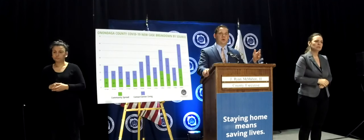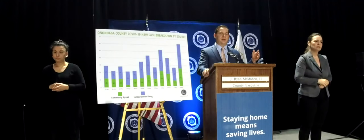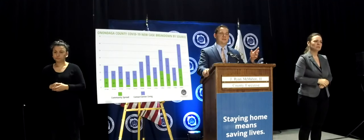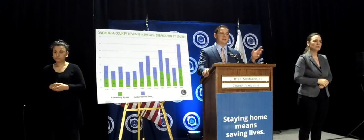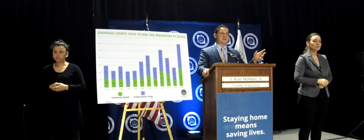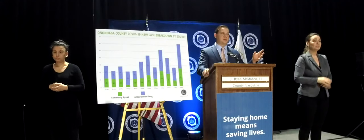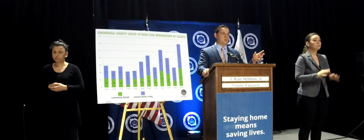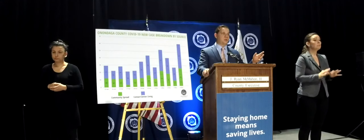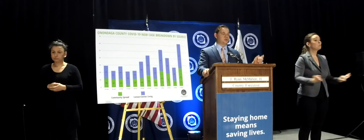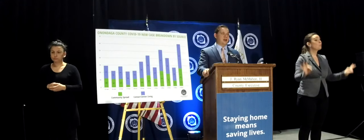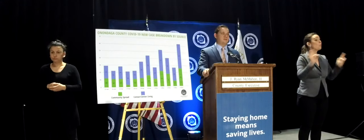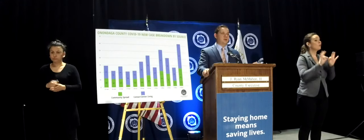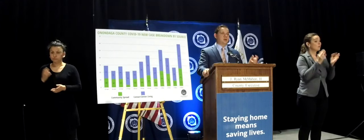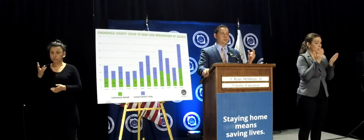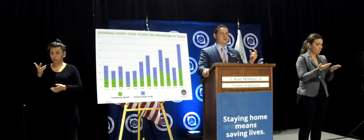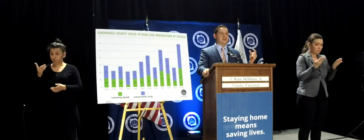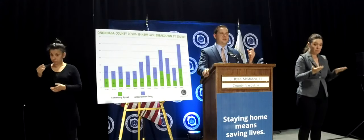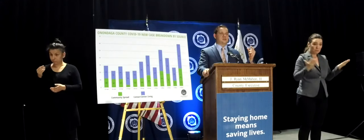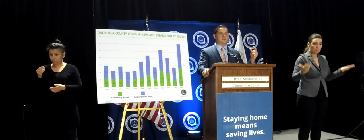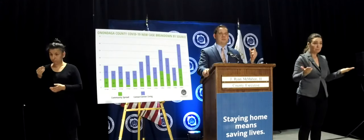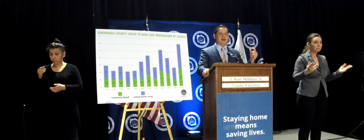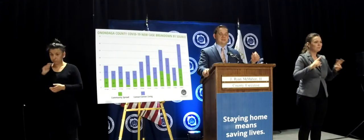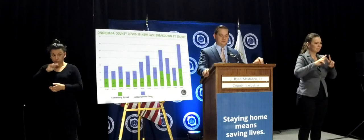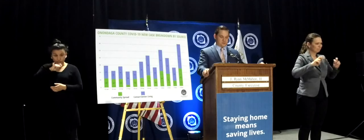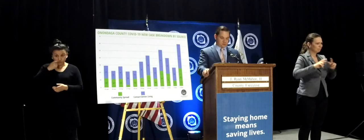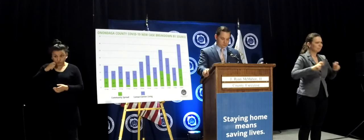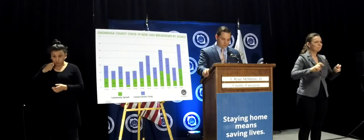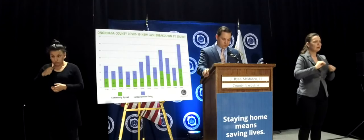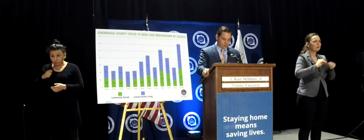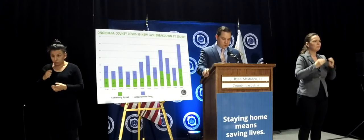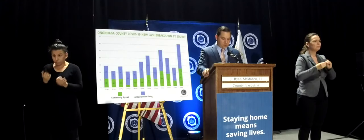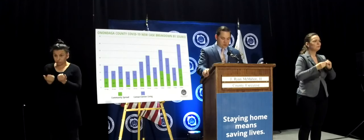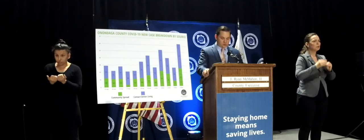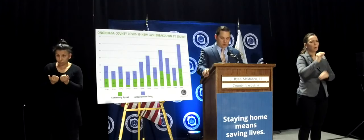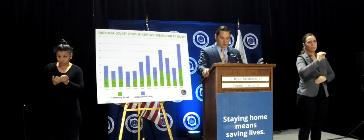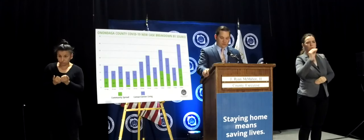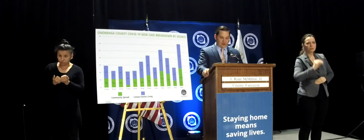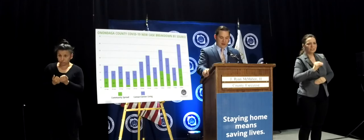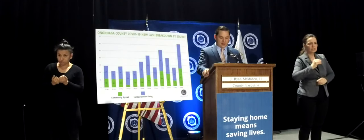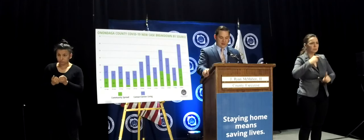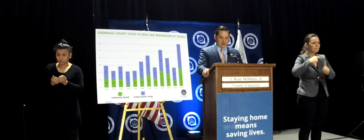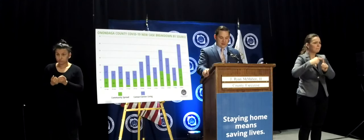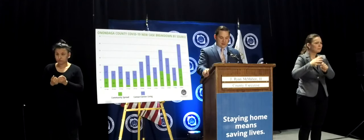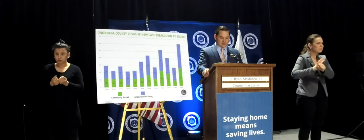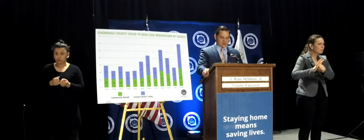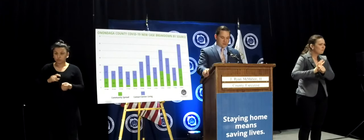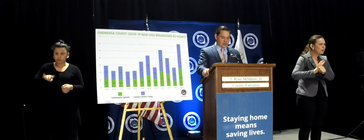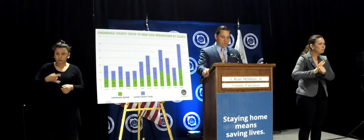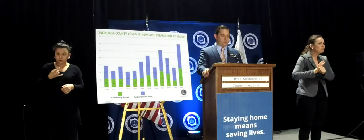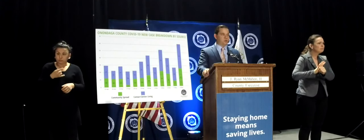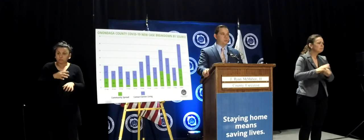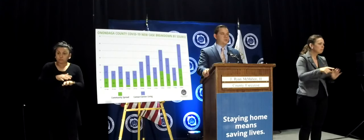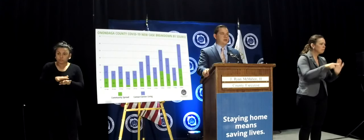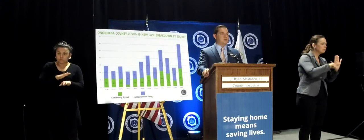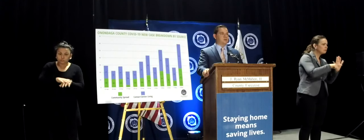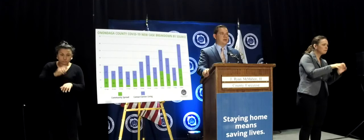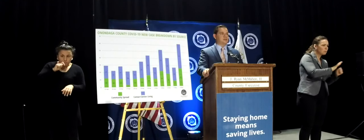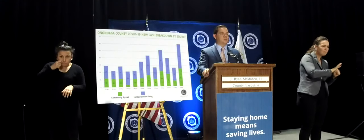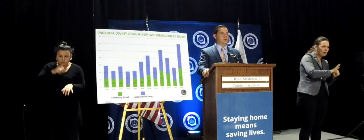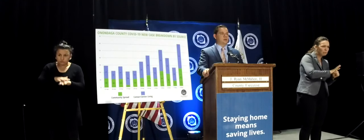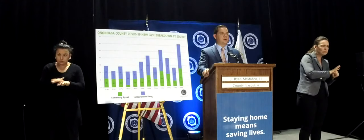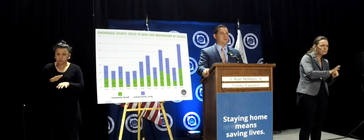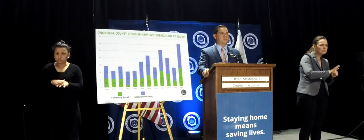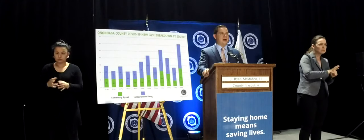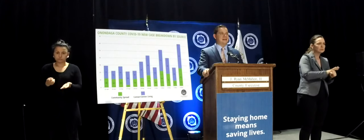and we know that testing numbers drive percentages of positives. So we've had essentially 8.3% over the